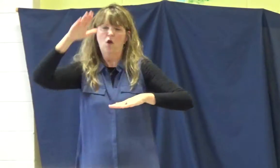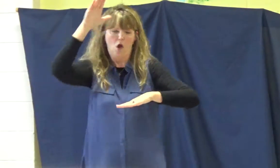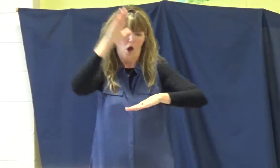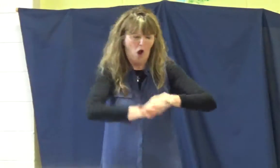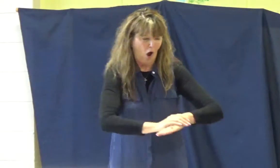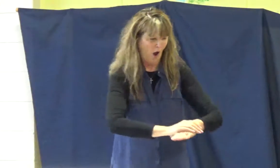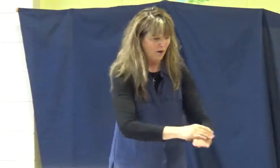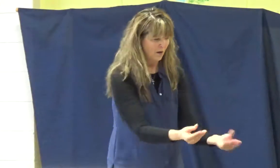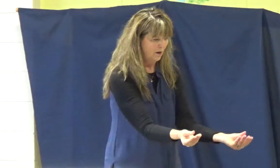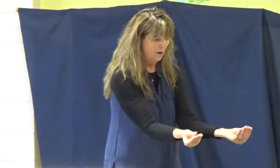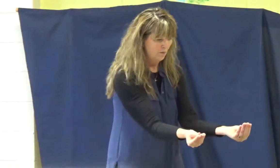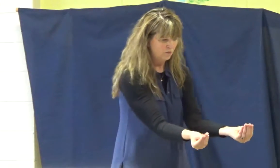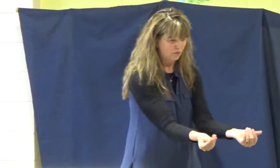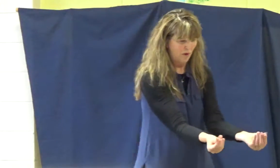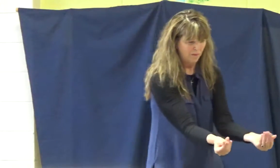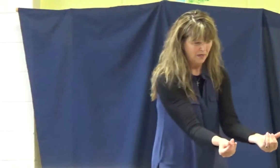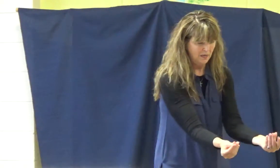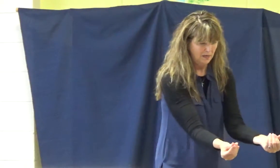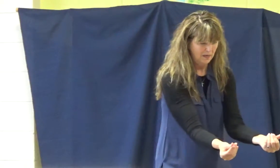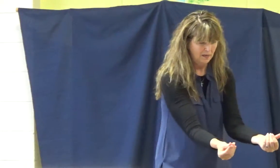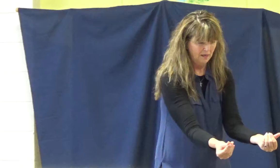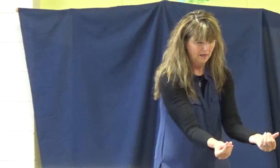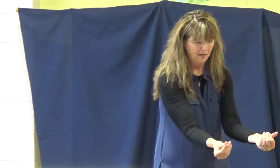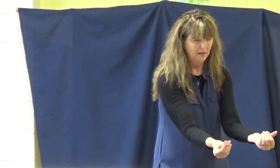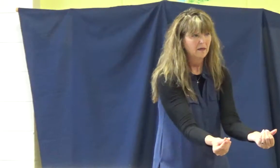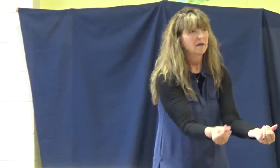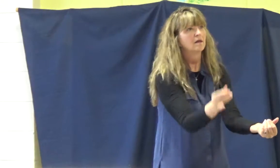was walking on the very grounds